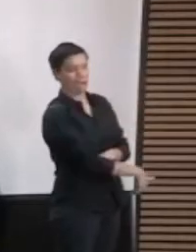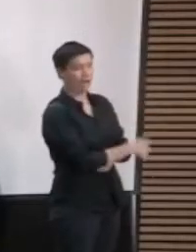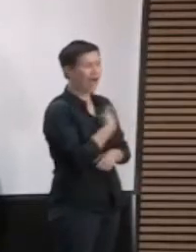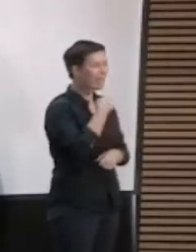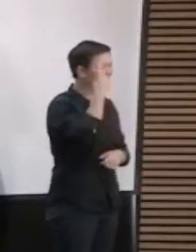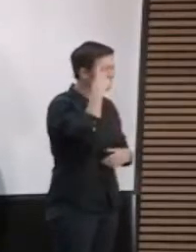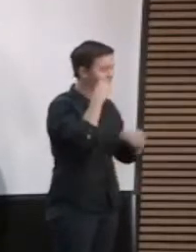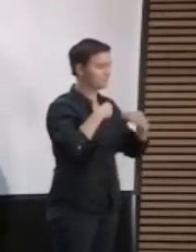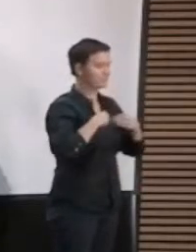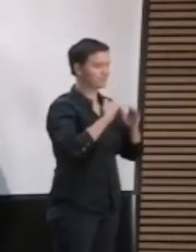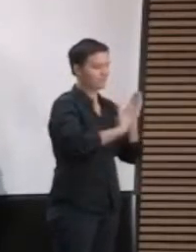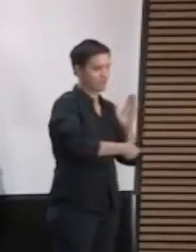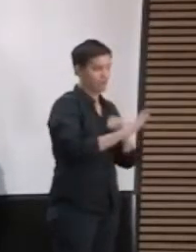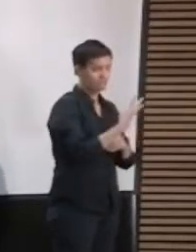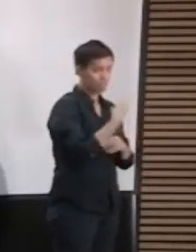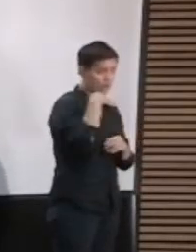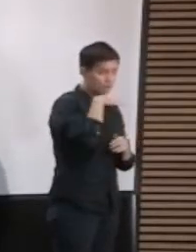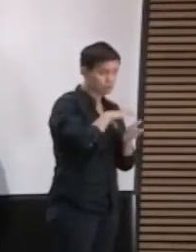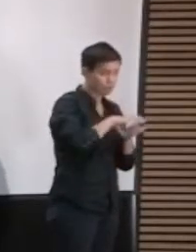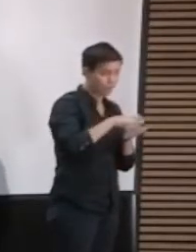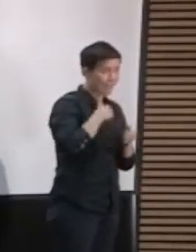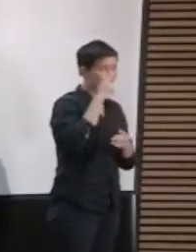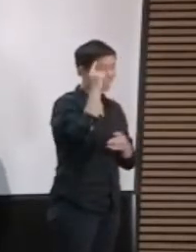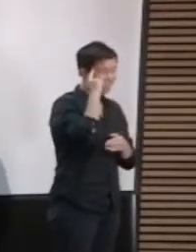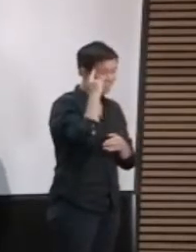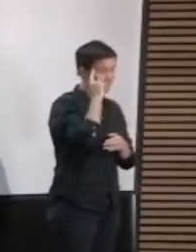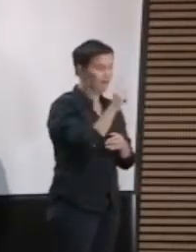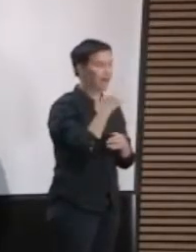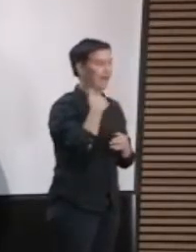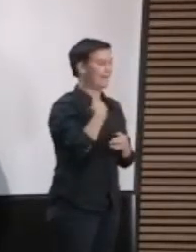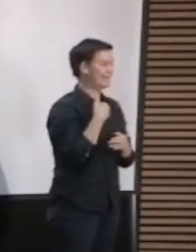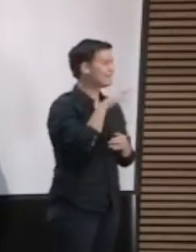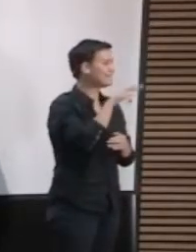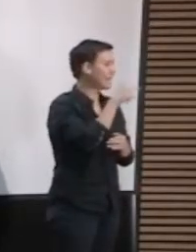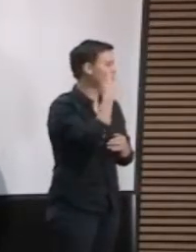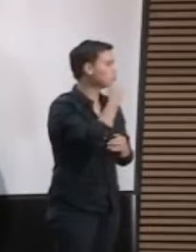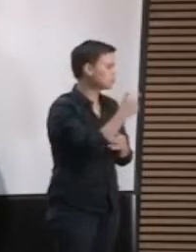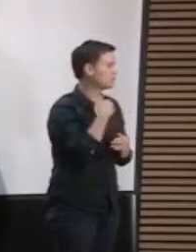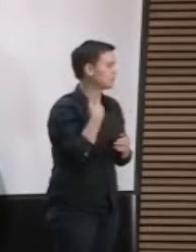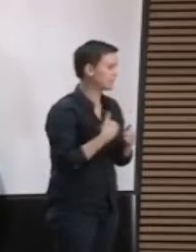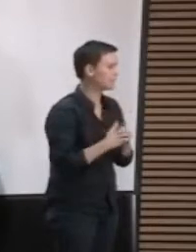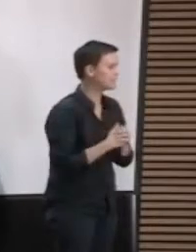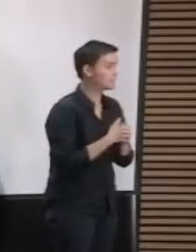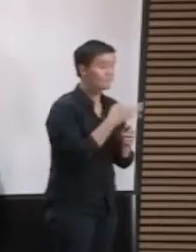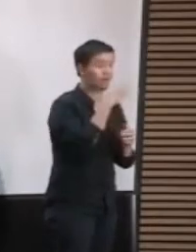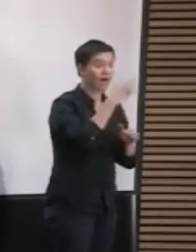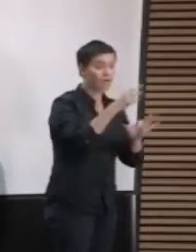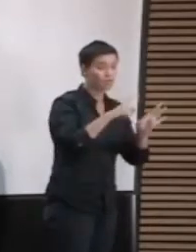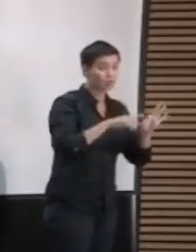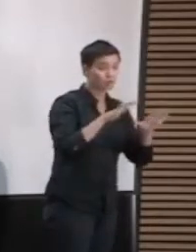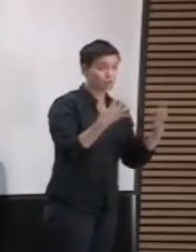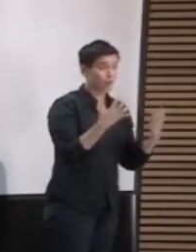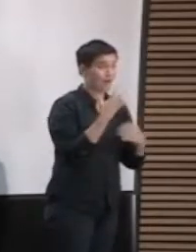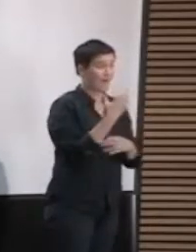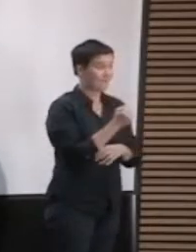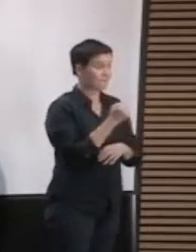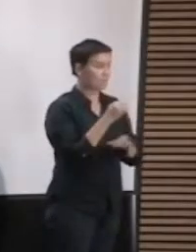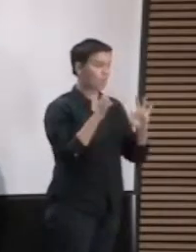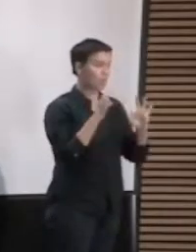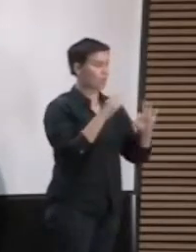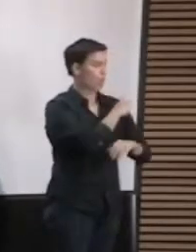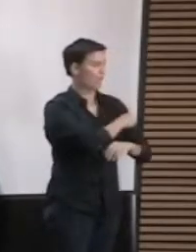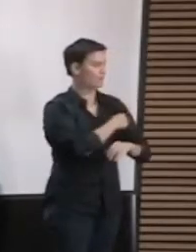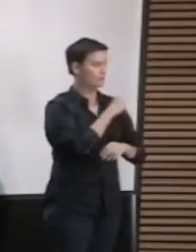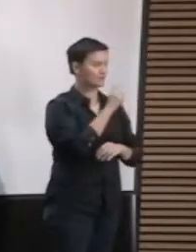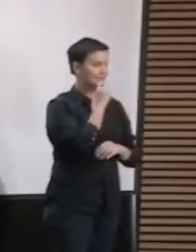and I believe that may be an instant fine, but I would want to go and double check. Are any officials going to be going around and making